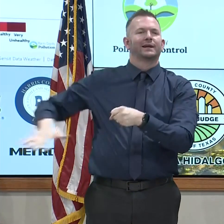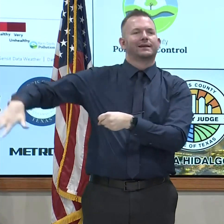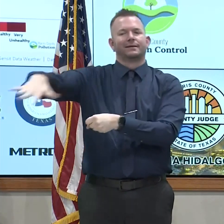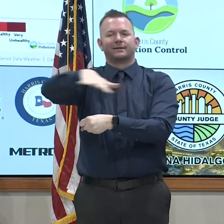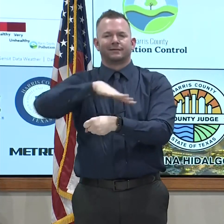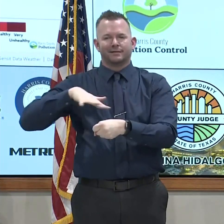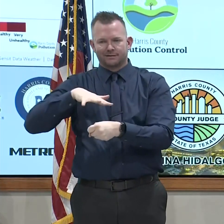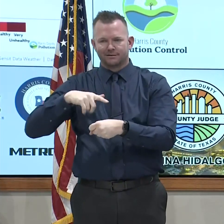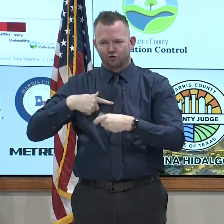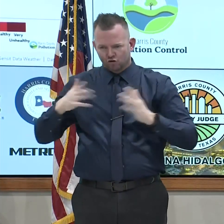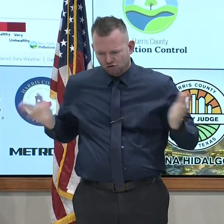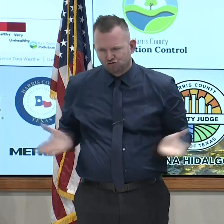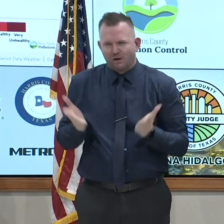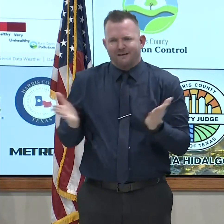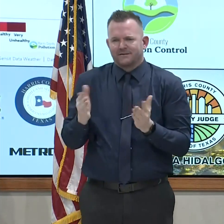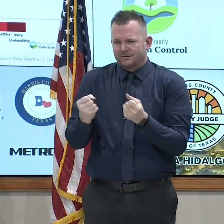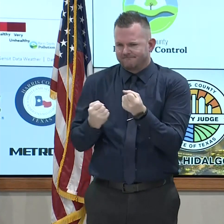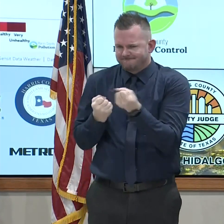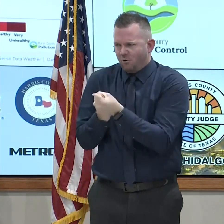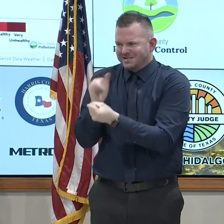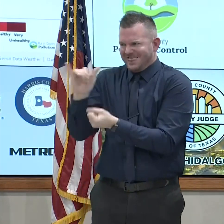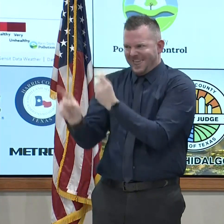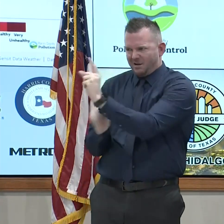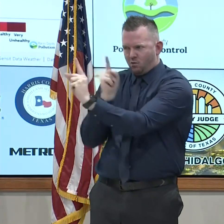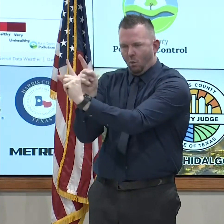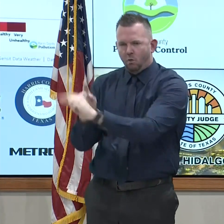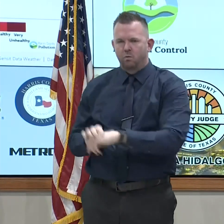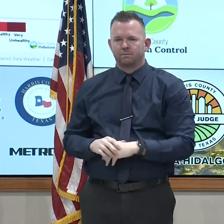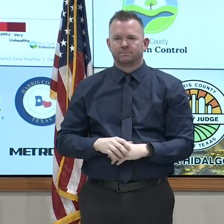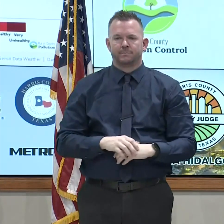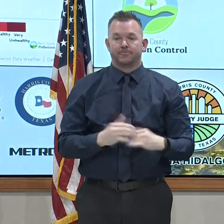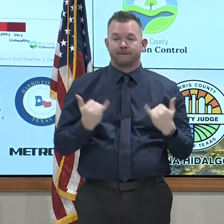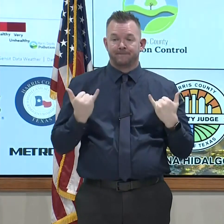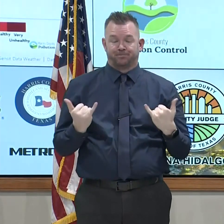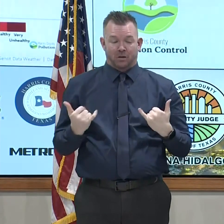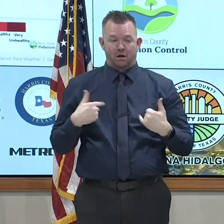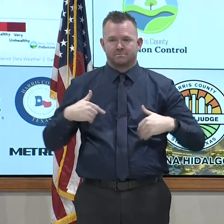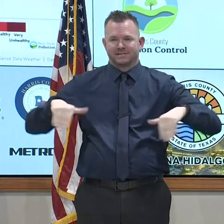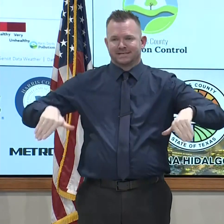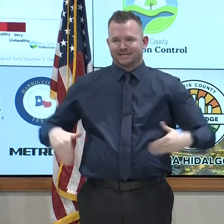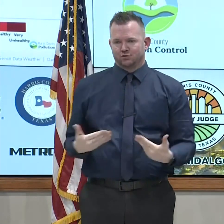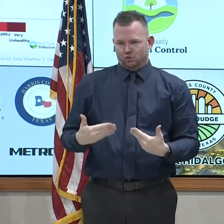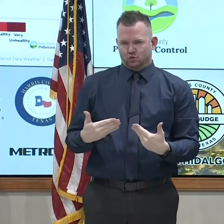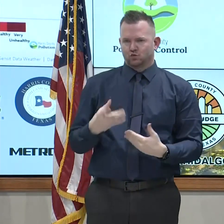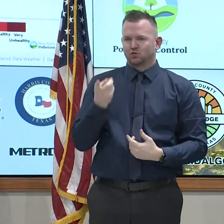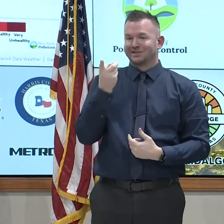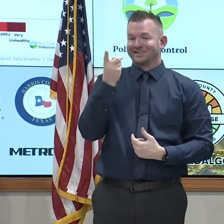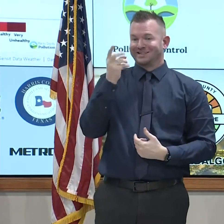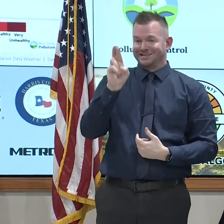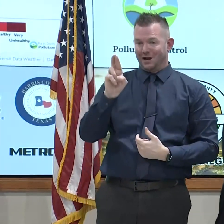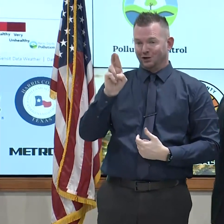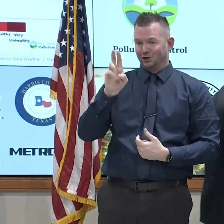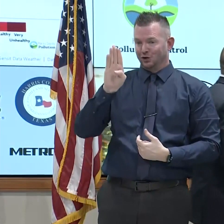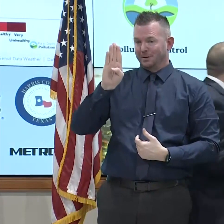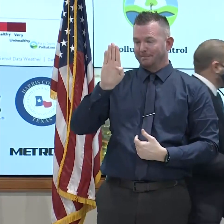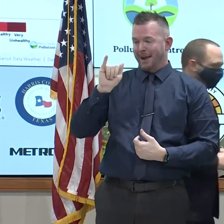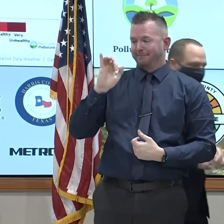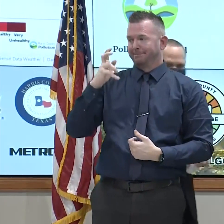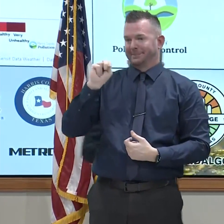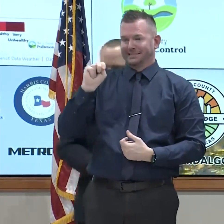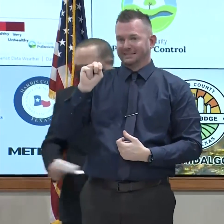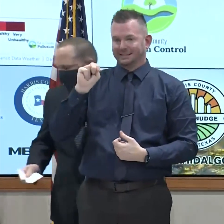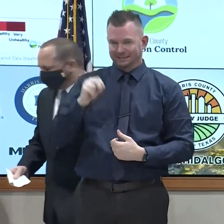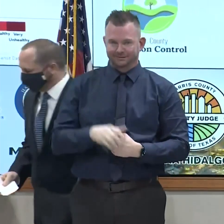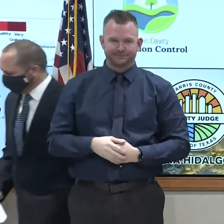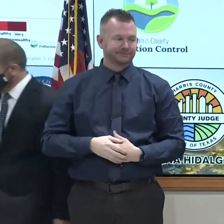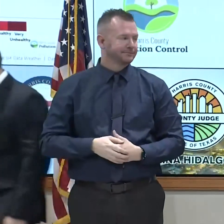here on this partnership. I'd like to now introduce the Dr. Latrice Babin with Harris County Pollution Control and Prevention. Thank you, Ms.